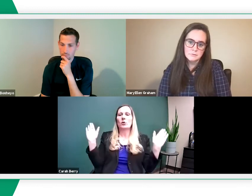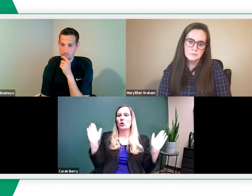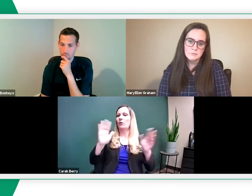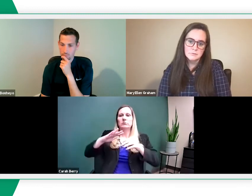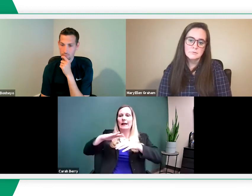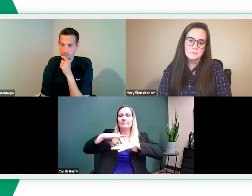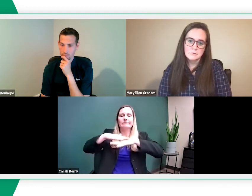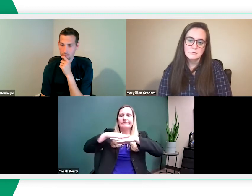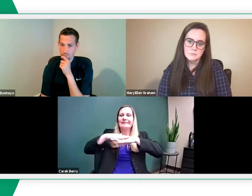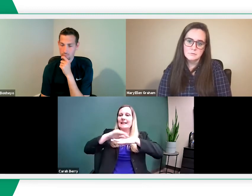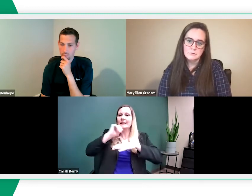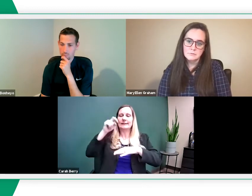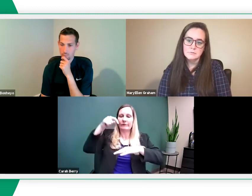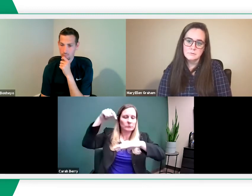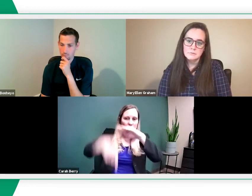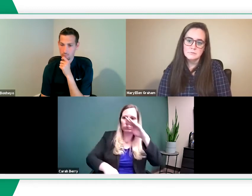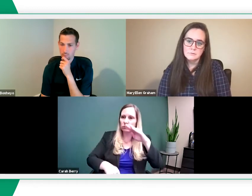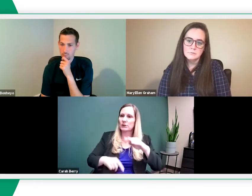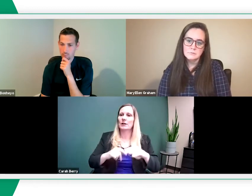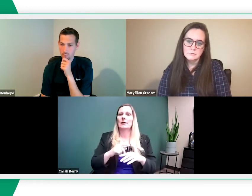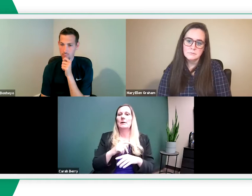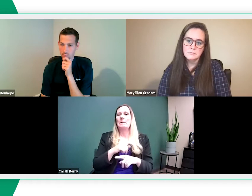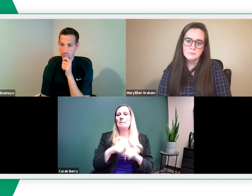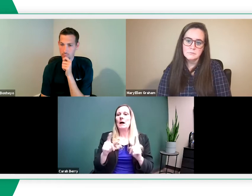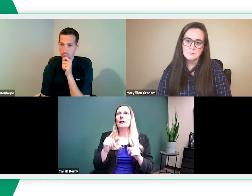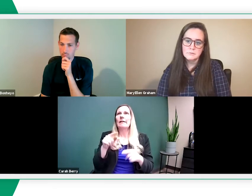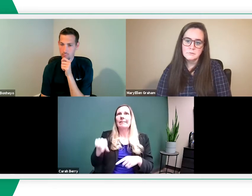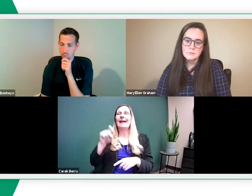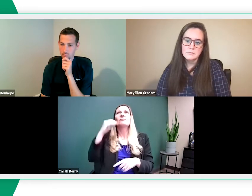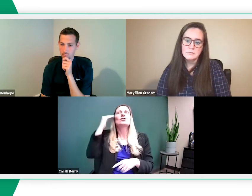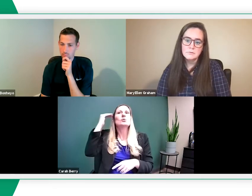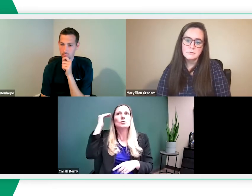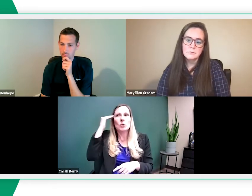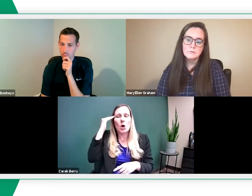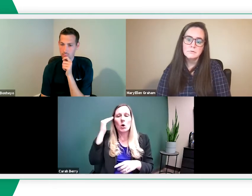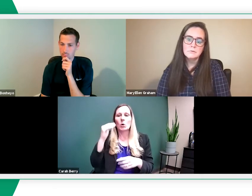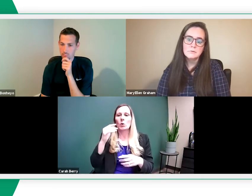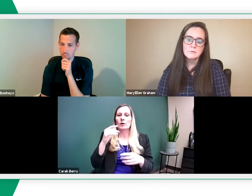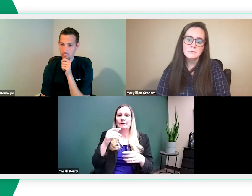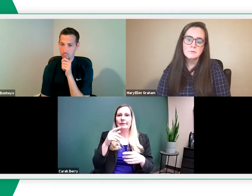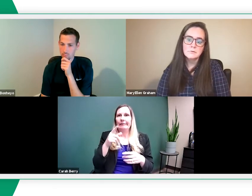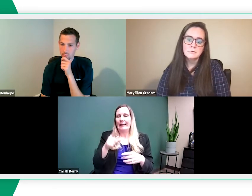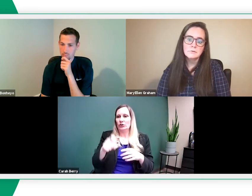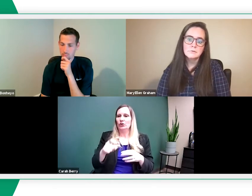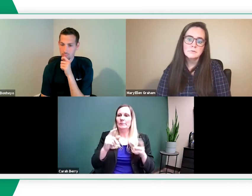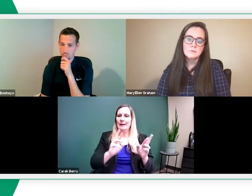They need to learn about investing in general, even if it's just superficially. They need to learn about investing.